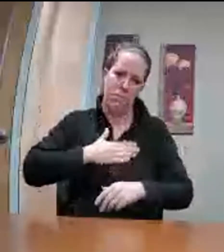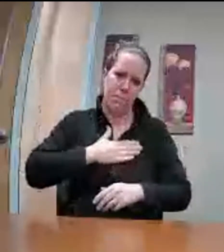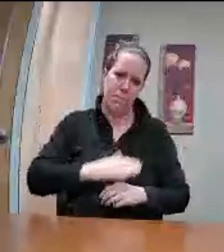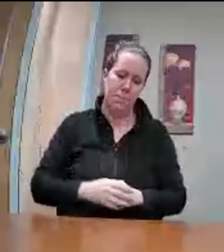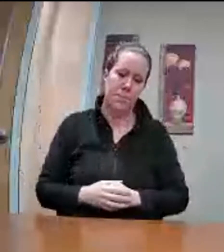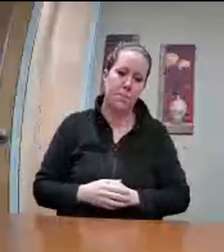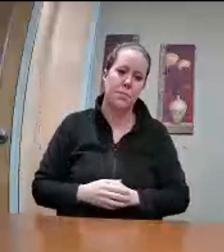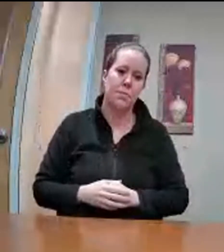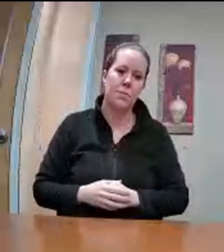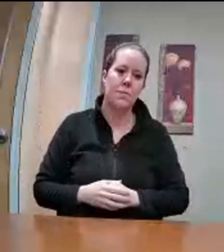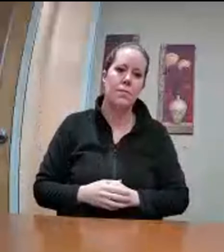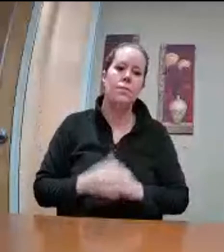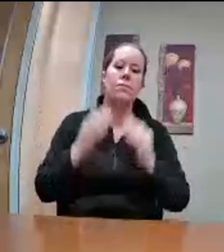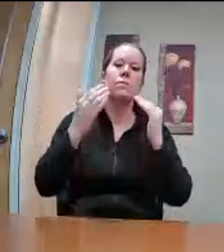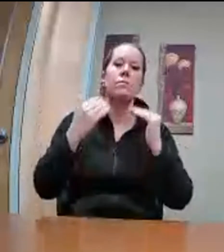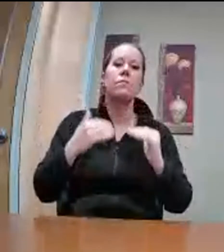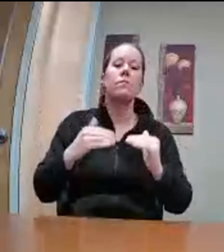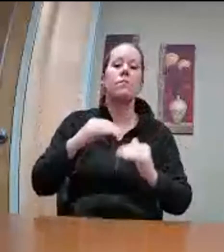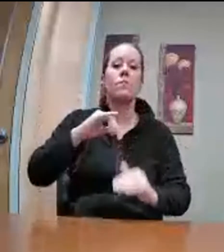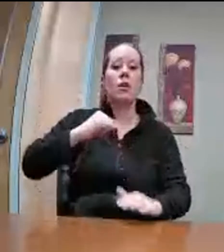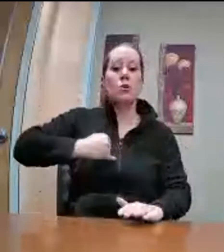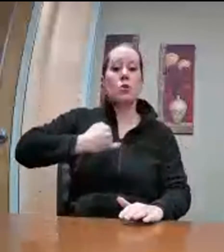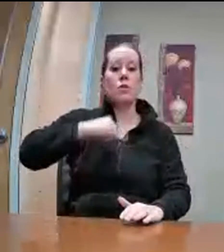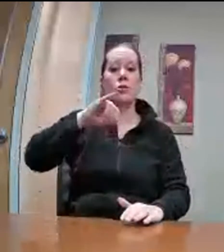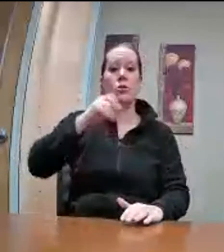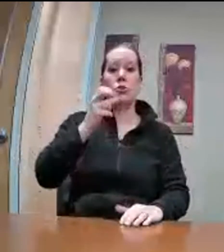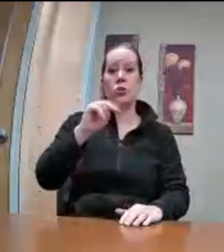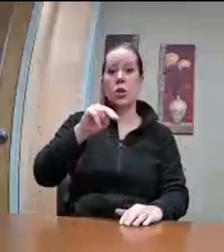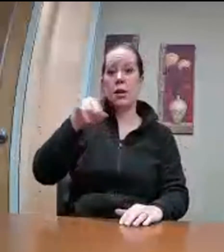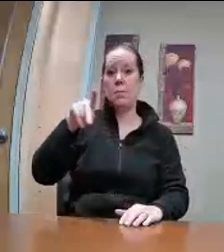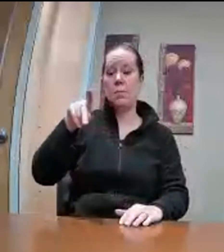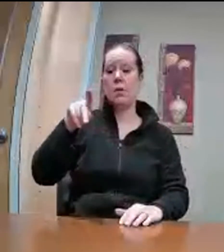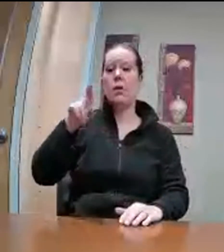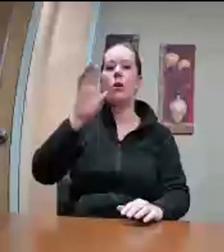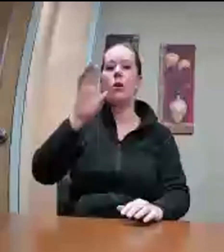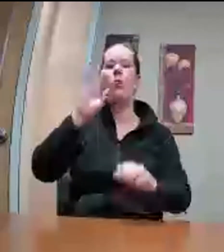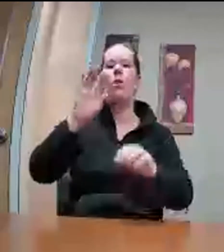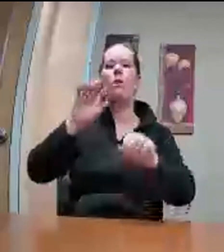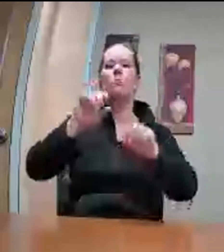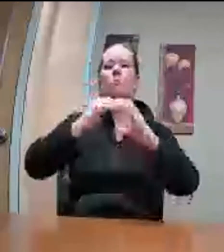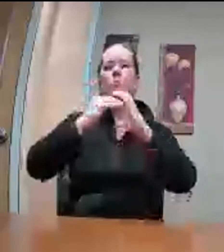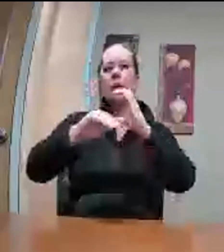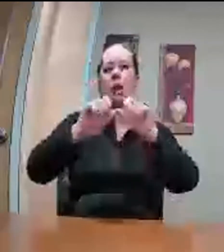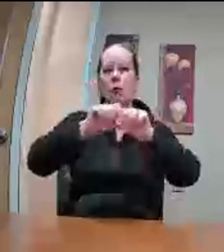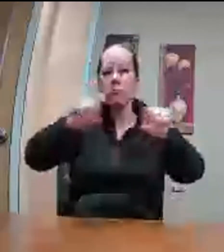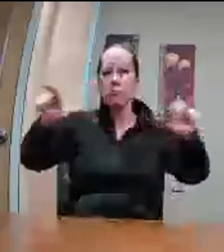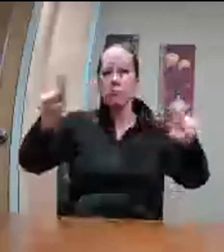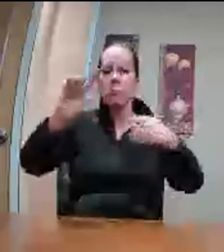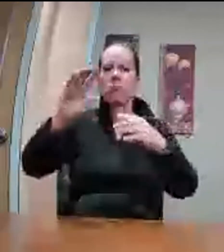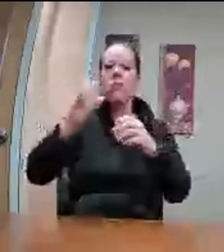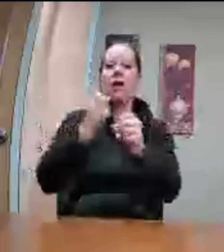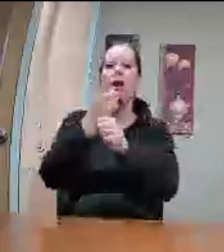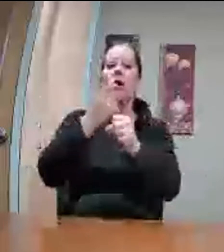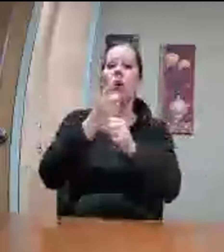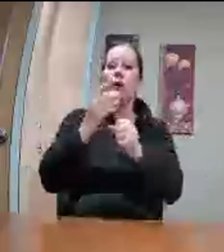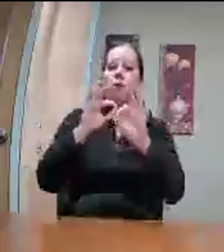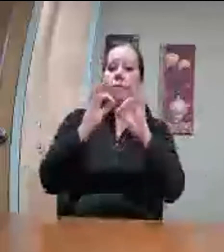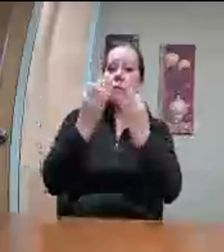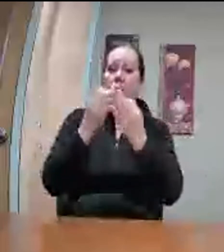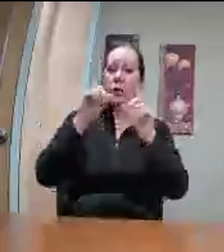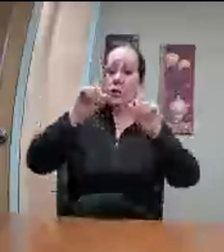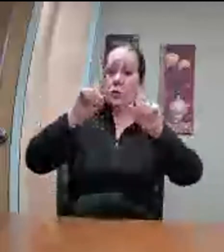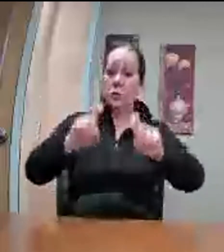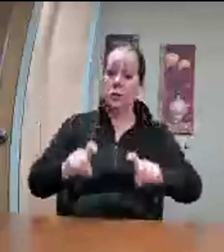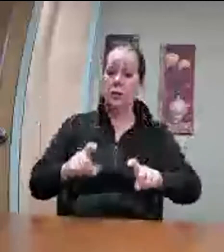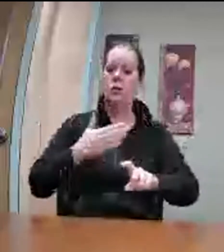with us. Just to let you know that Jen Pilon will be emailing you the annual family survey. We ask